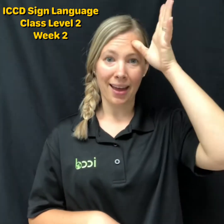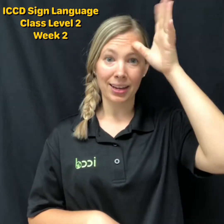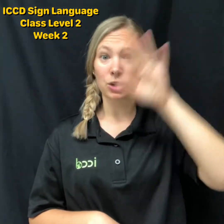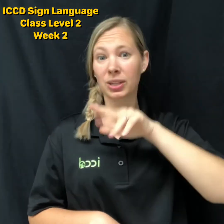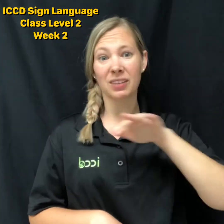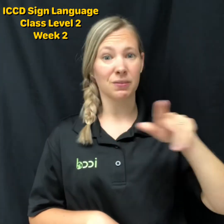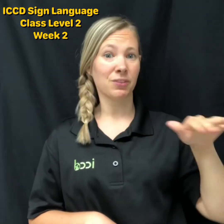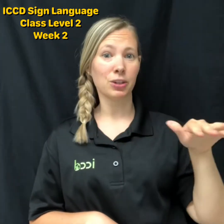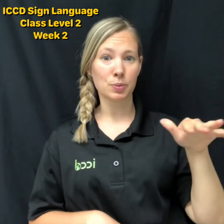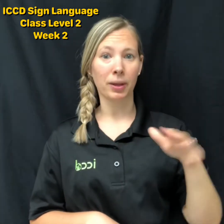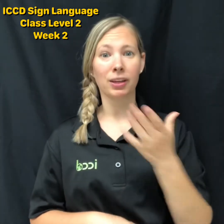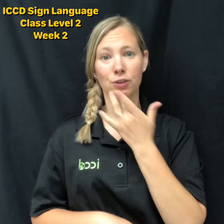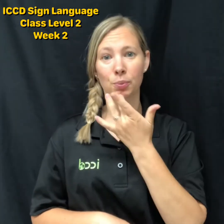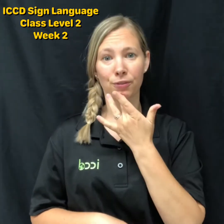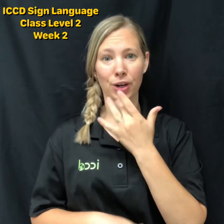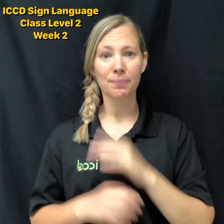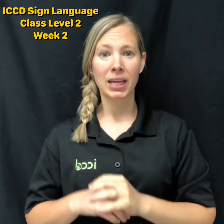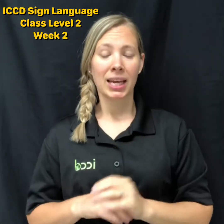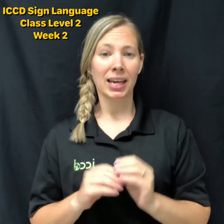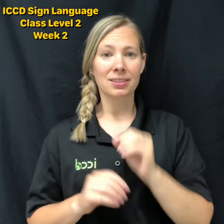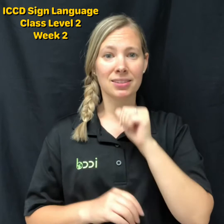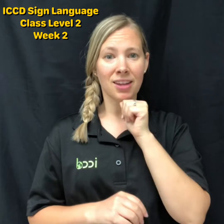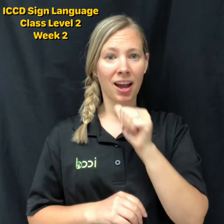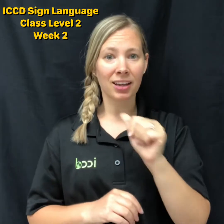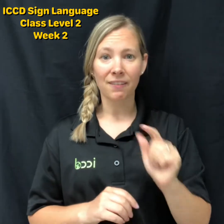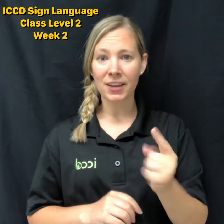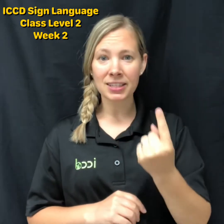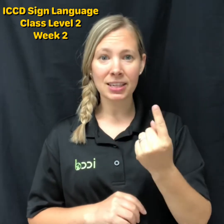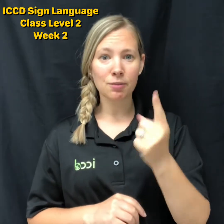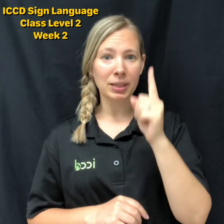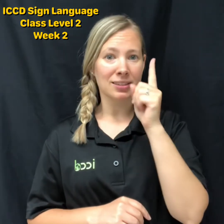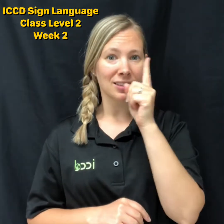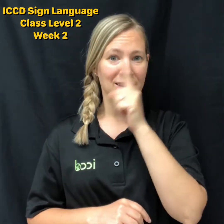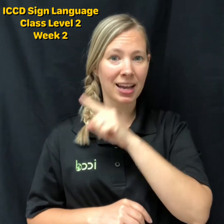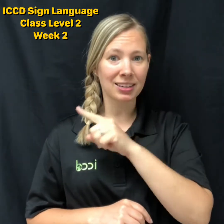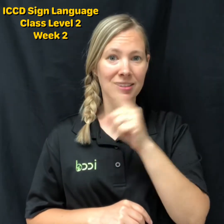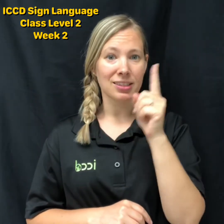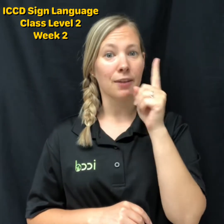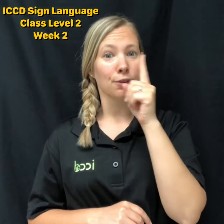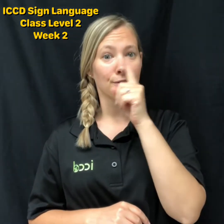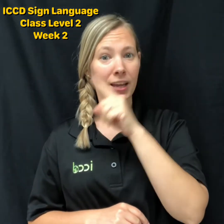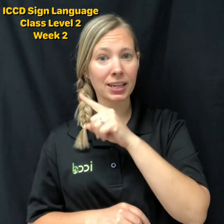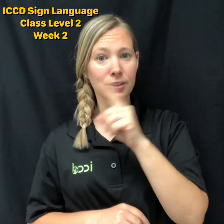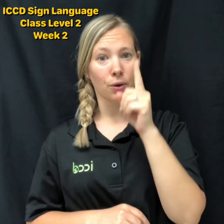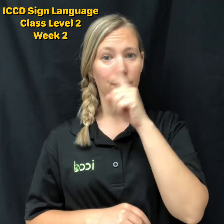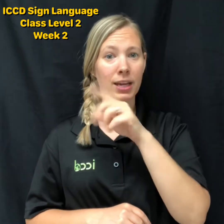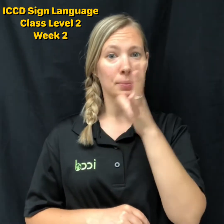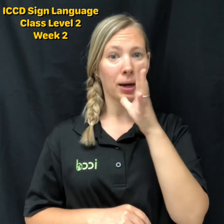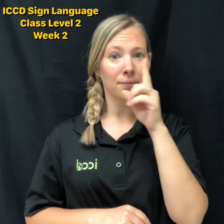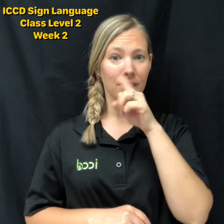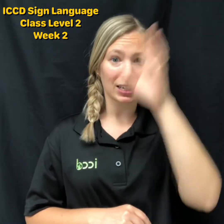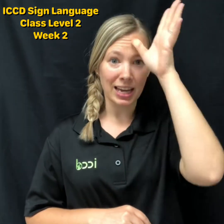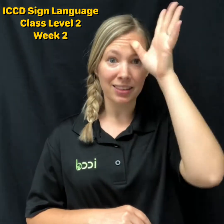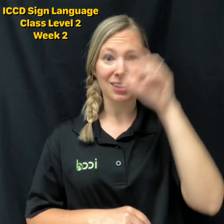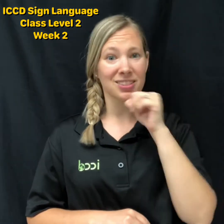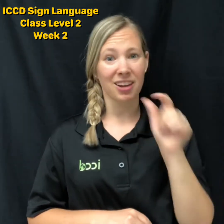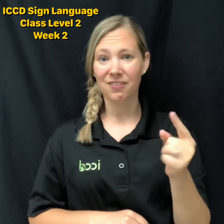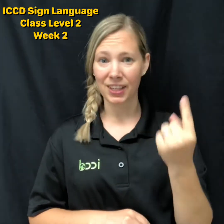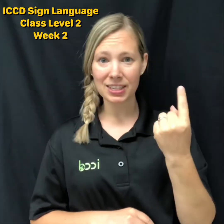you can even fingerspell it if you prefer. It's not offensive because this sign is a sign for fake. So fake mom, fake dad, that's not offensive. It's